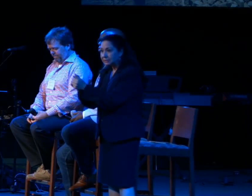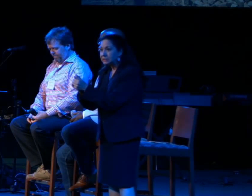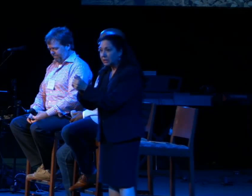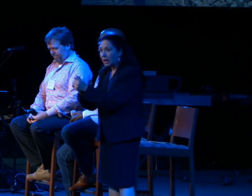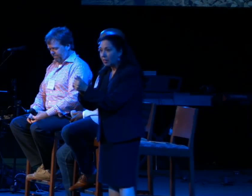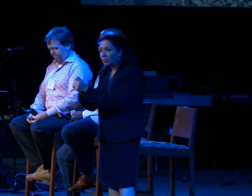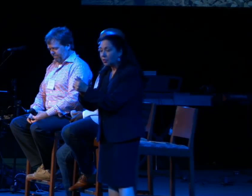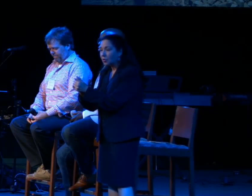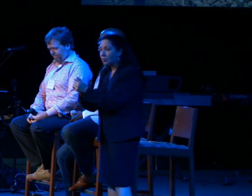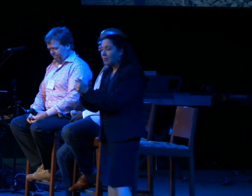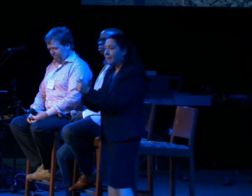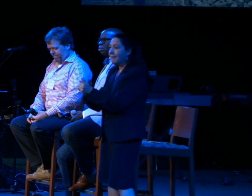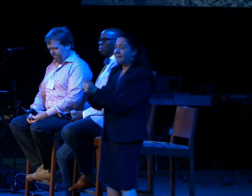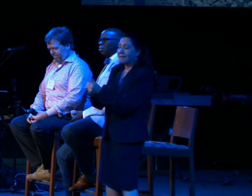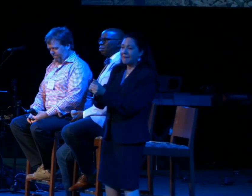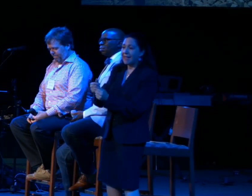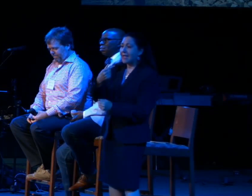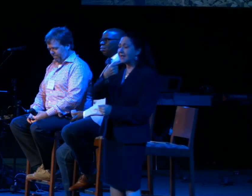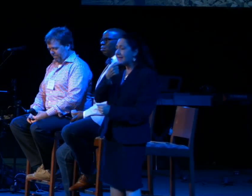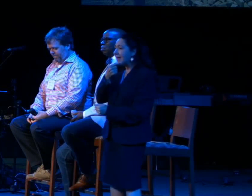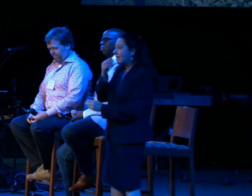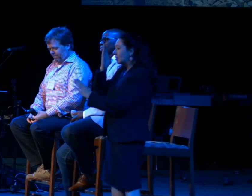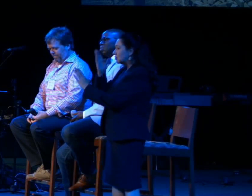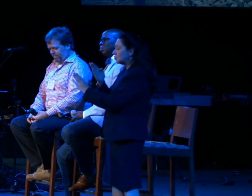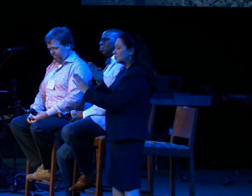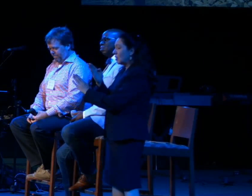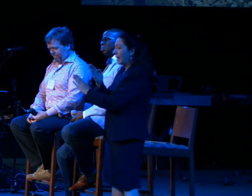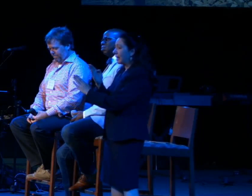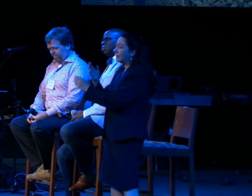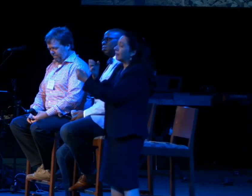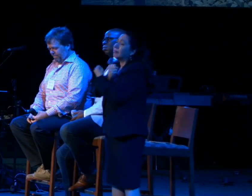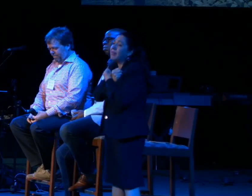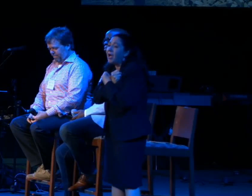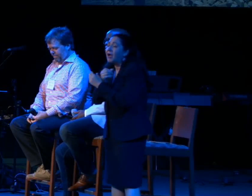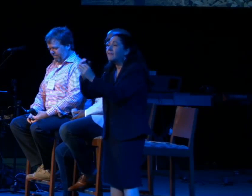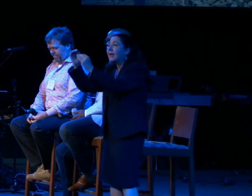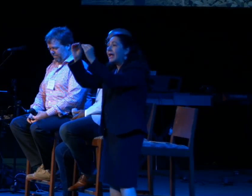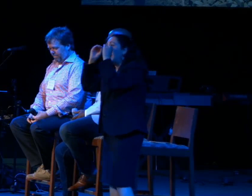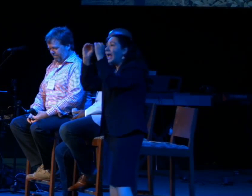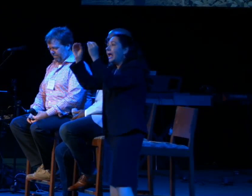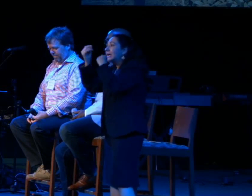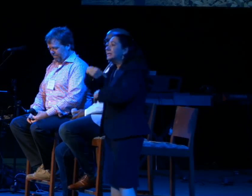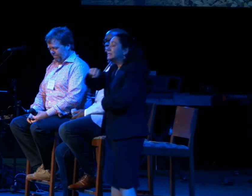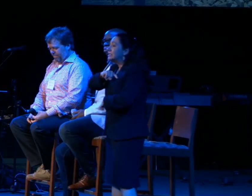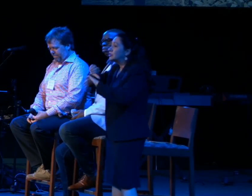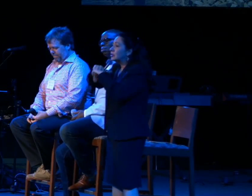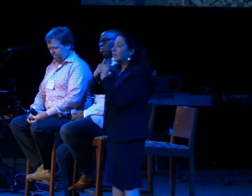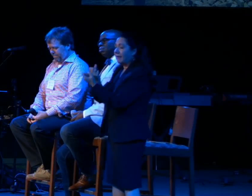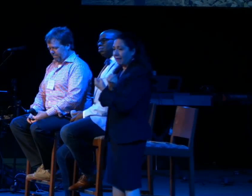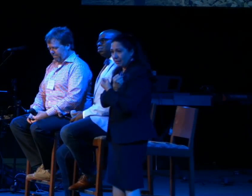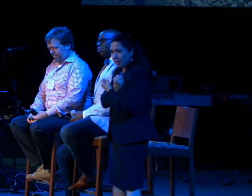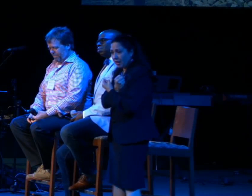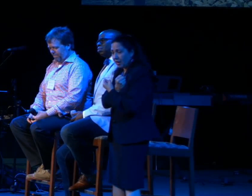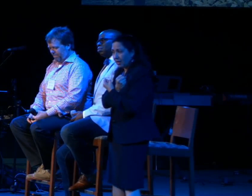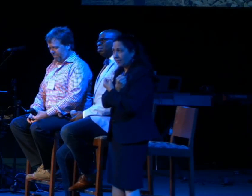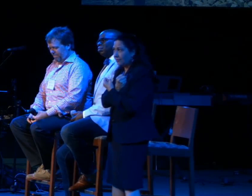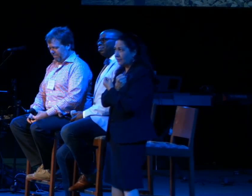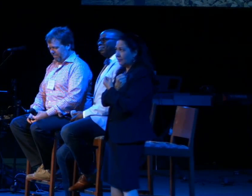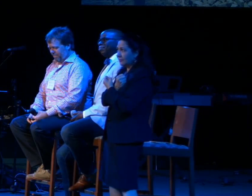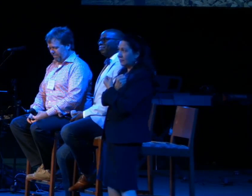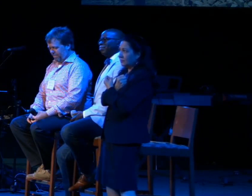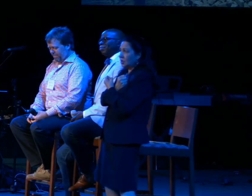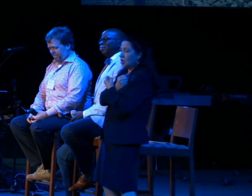Gay and straight, we need you to love, to teach us how to love. To the contemplative